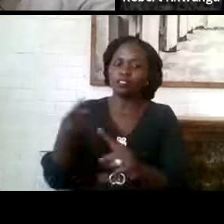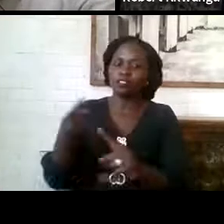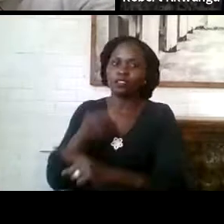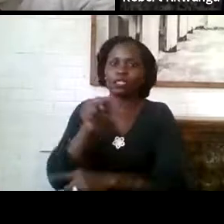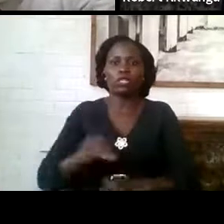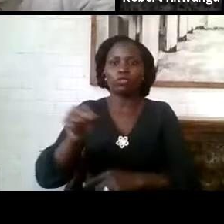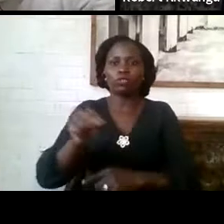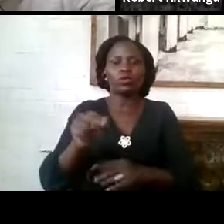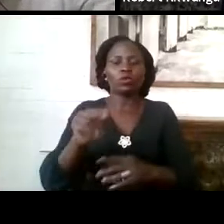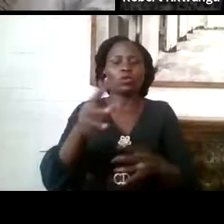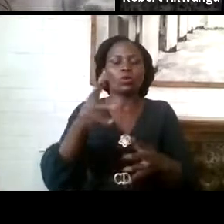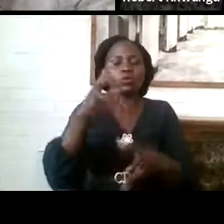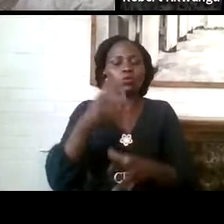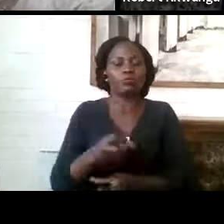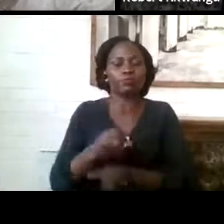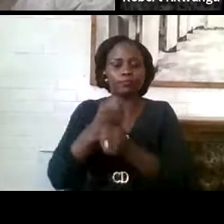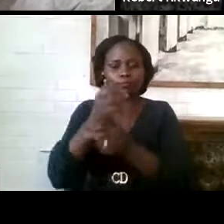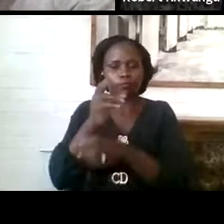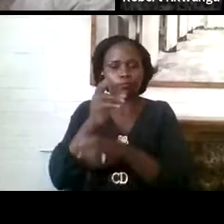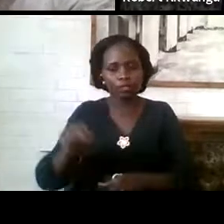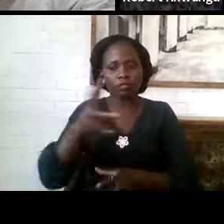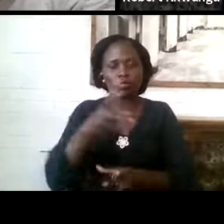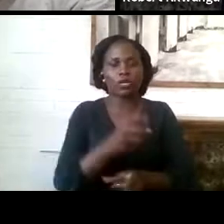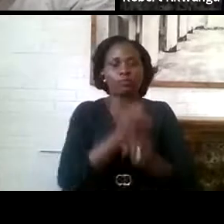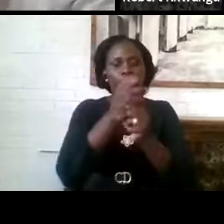the rights are